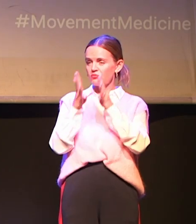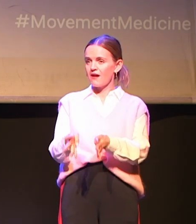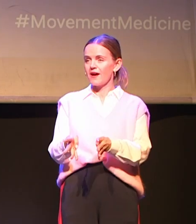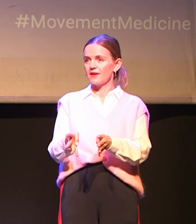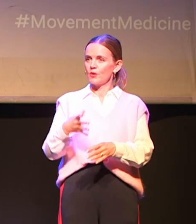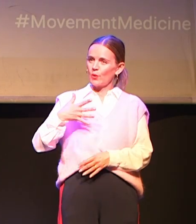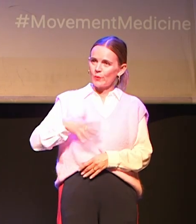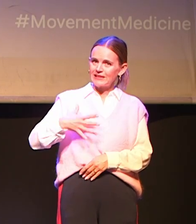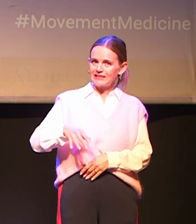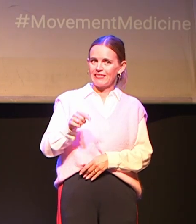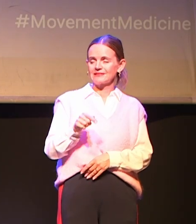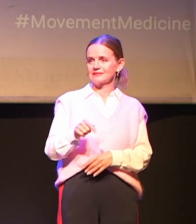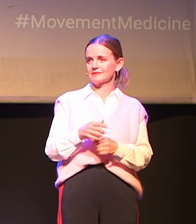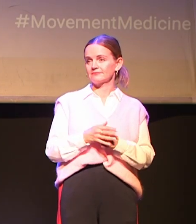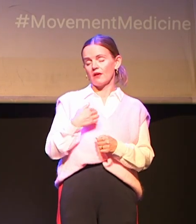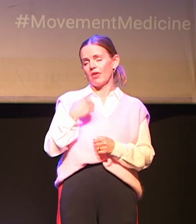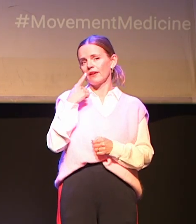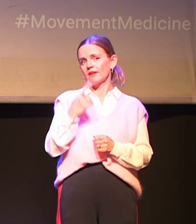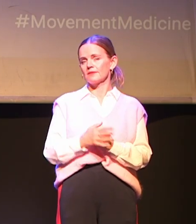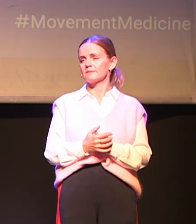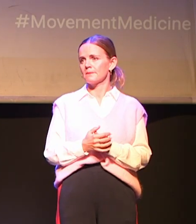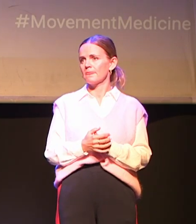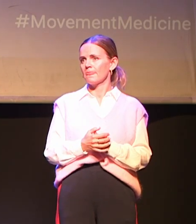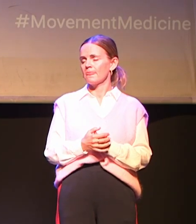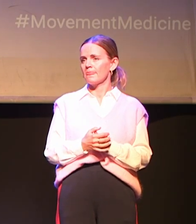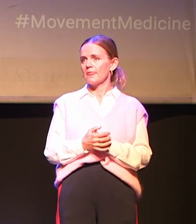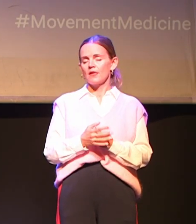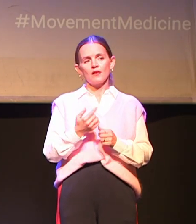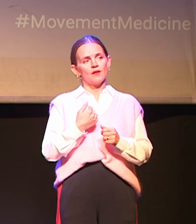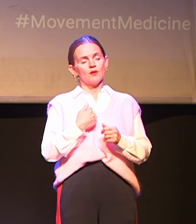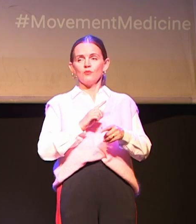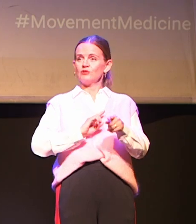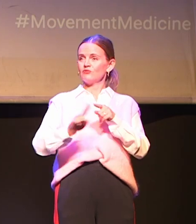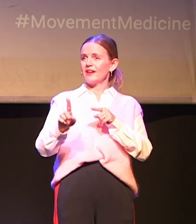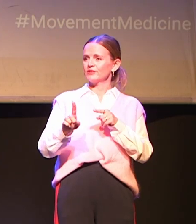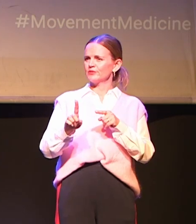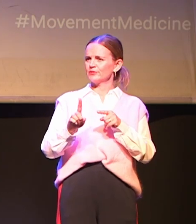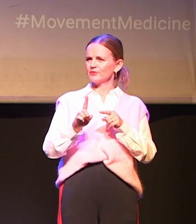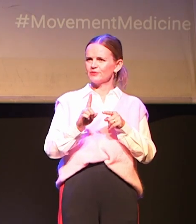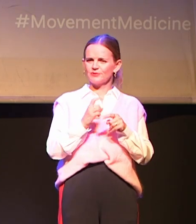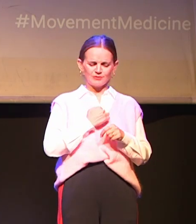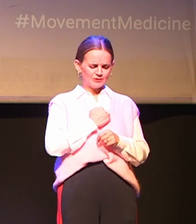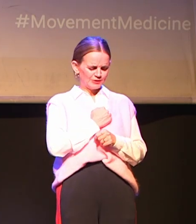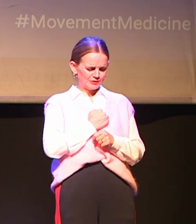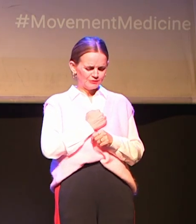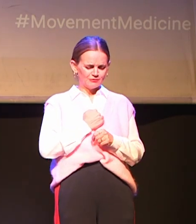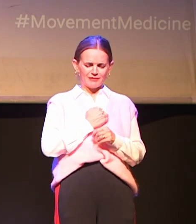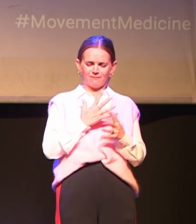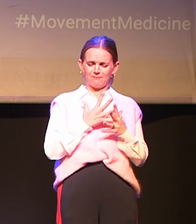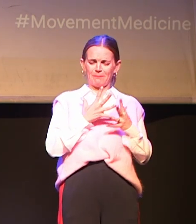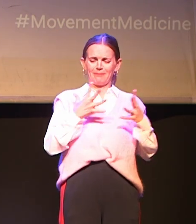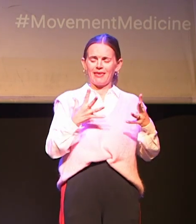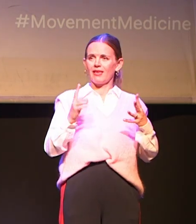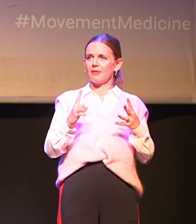That's what we need, I think. We're trying to have this big grief in these small spaces